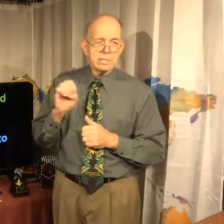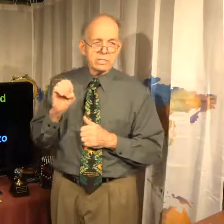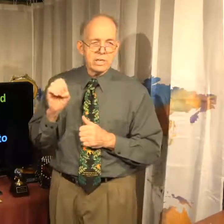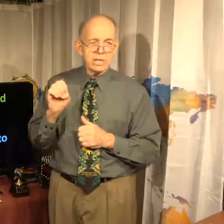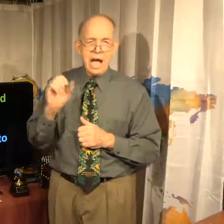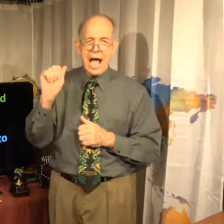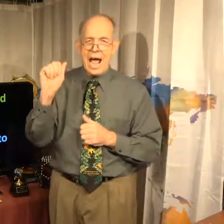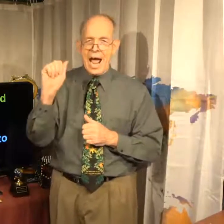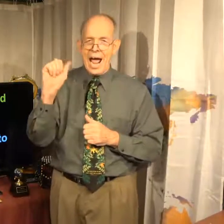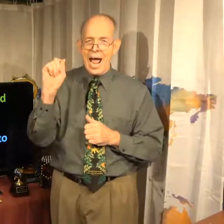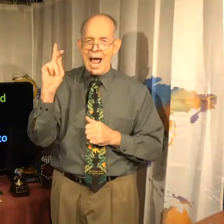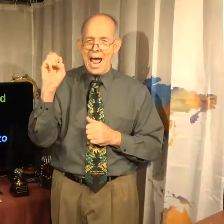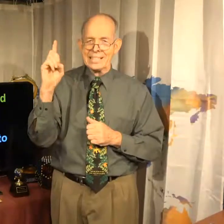Lisa asked